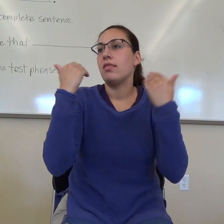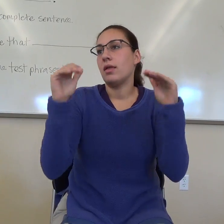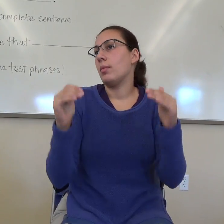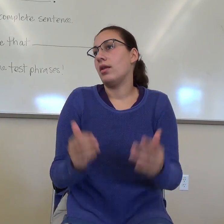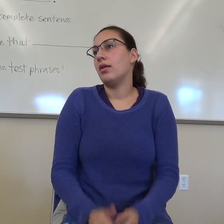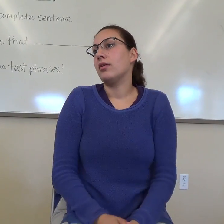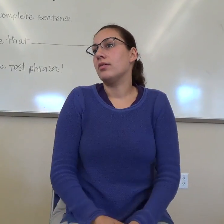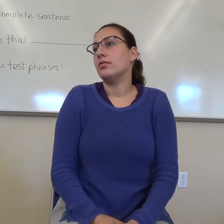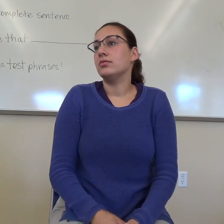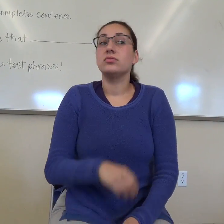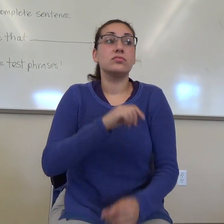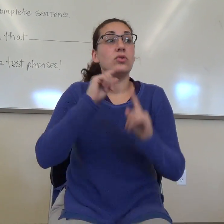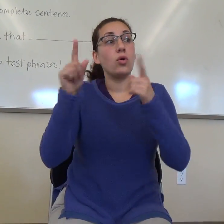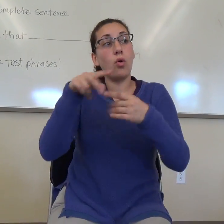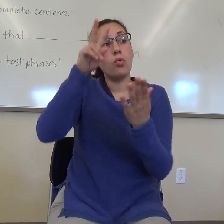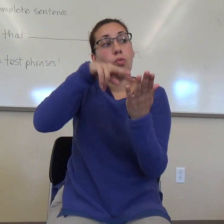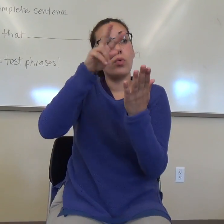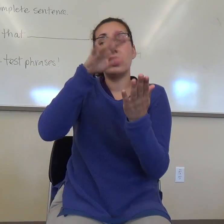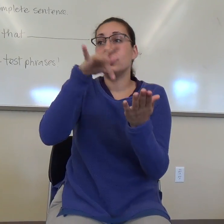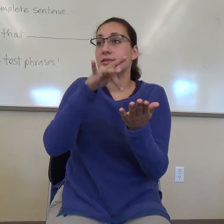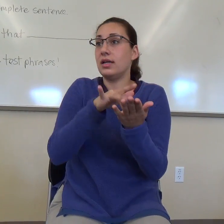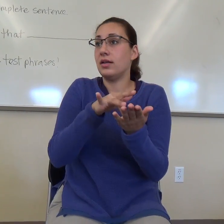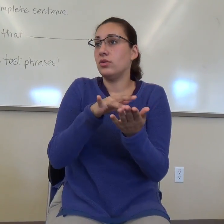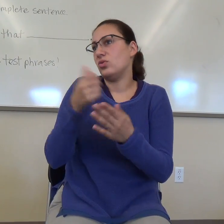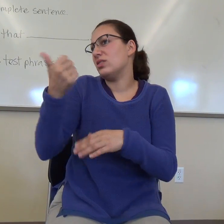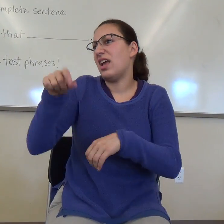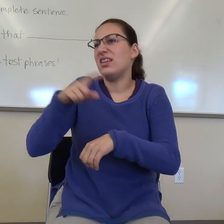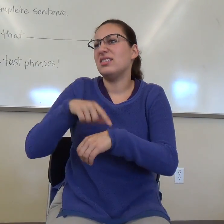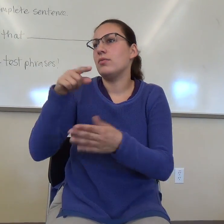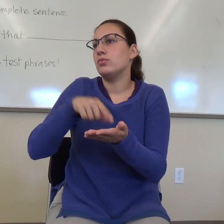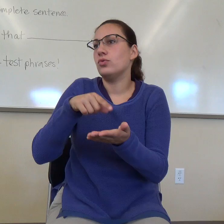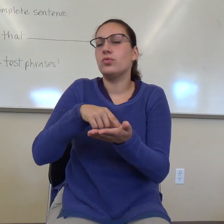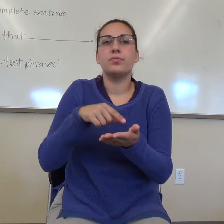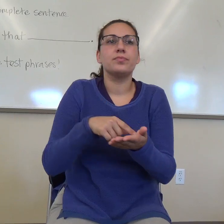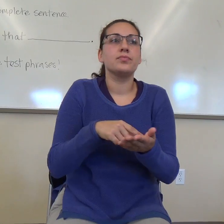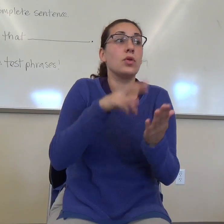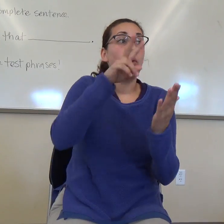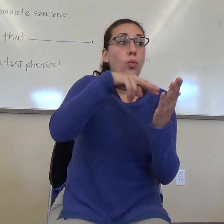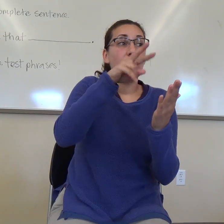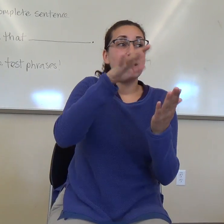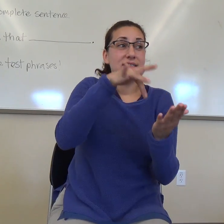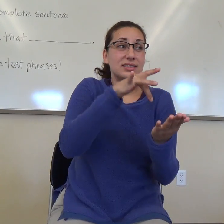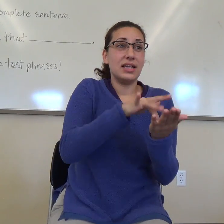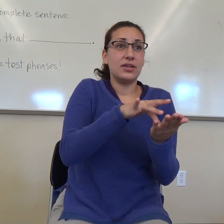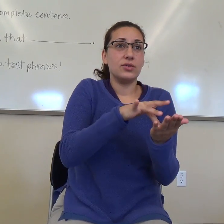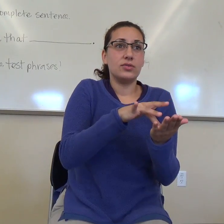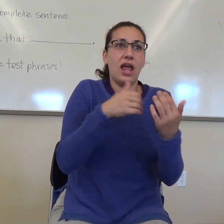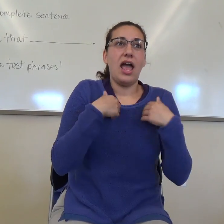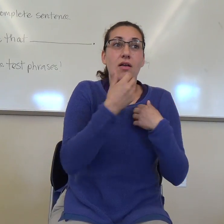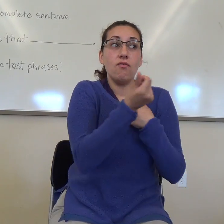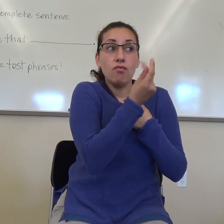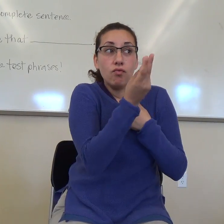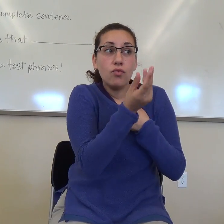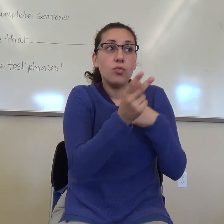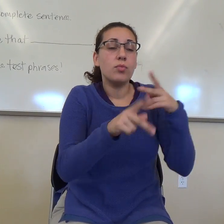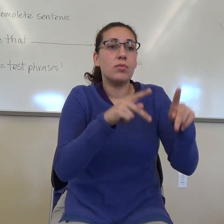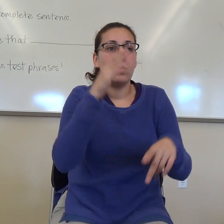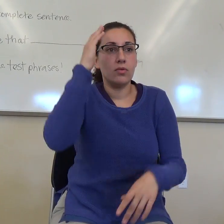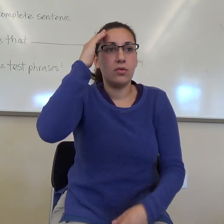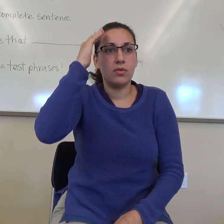the English Center. Again, I realize that the Reading Center has fewer people than the English Center. There are some people over